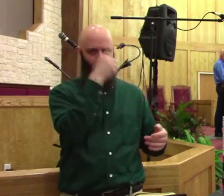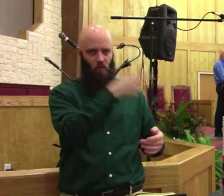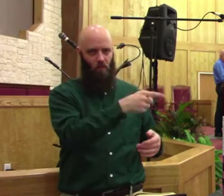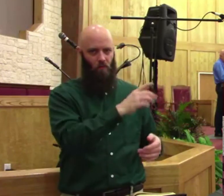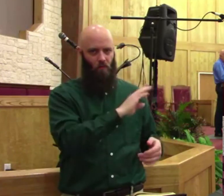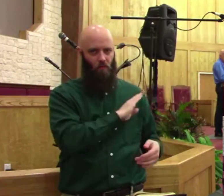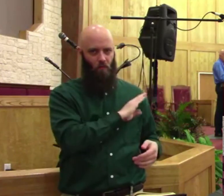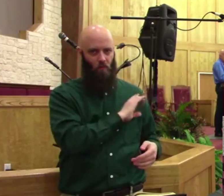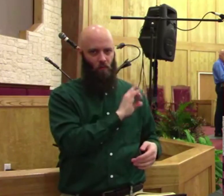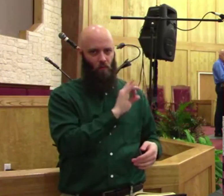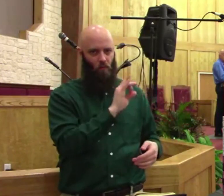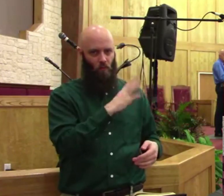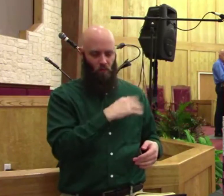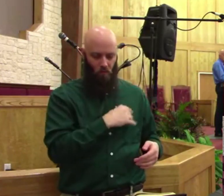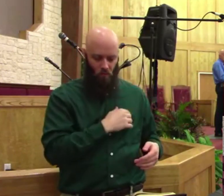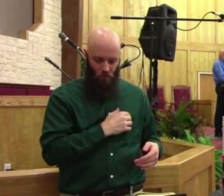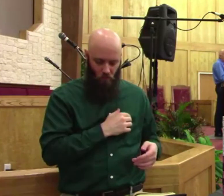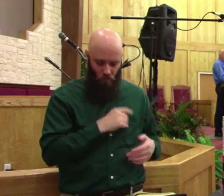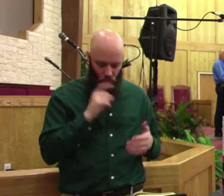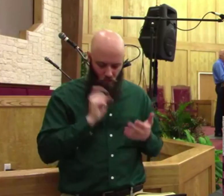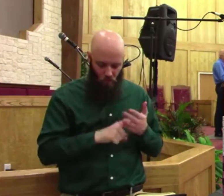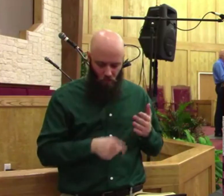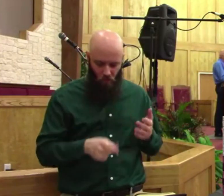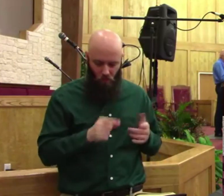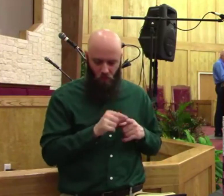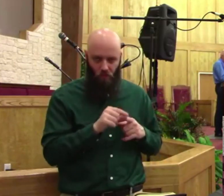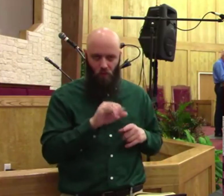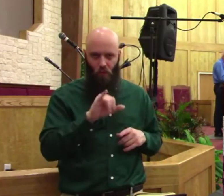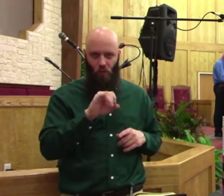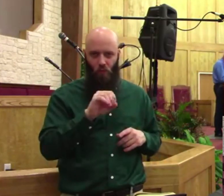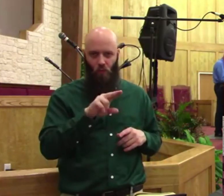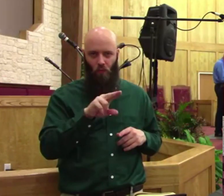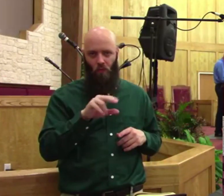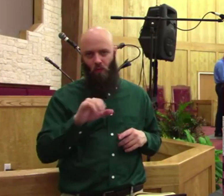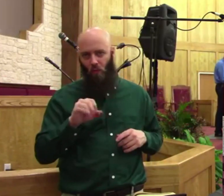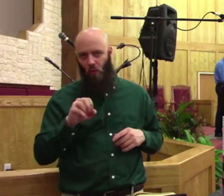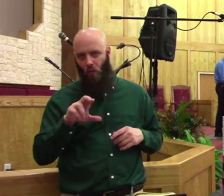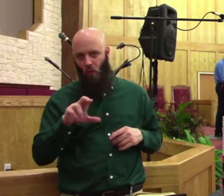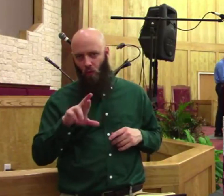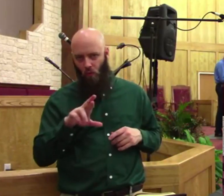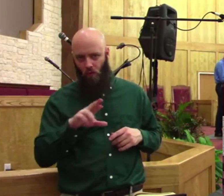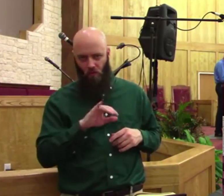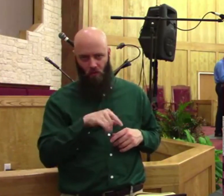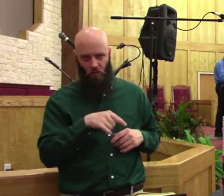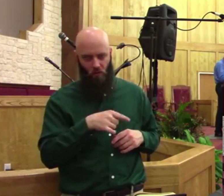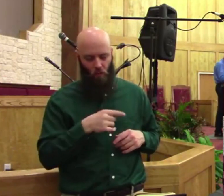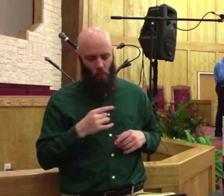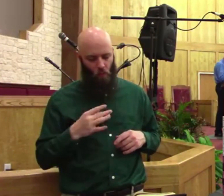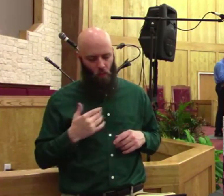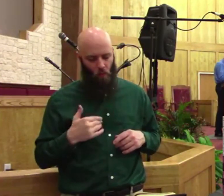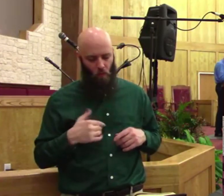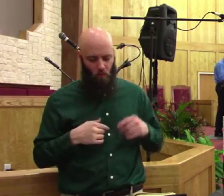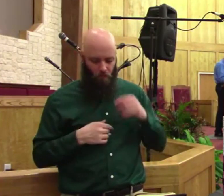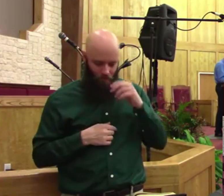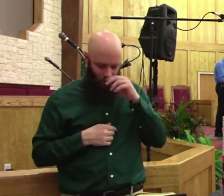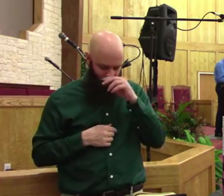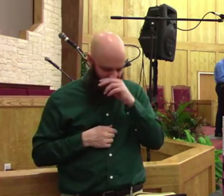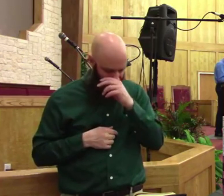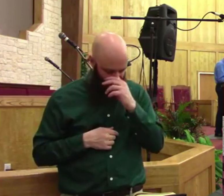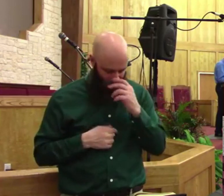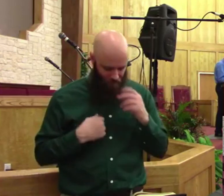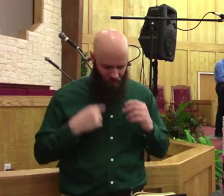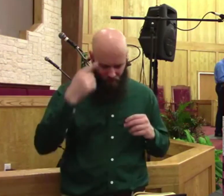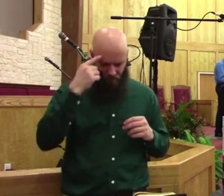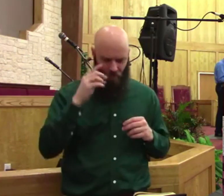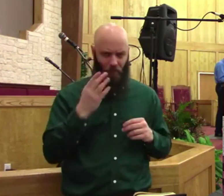Belshazzar. Notice the word you, or your, as I read these two chapters. And I think it's 14 times. I would